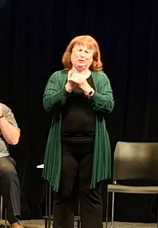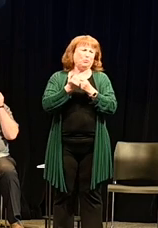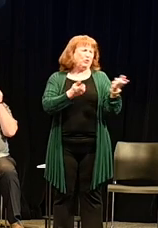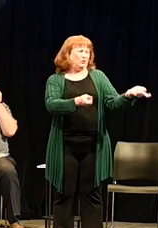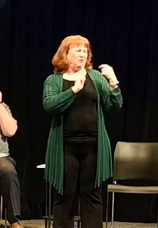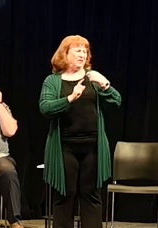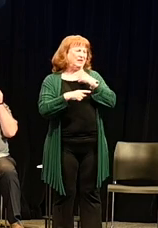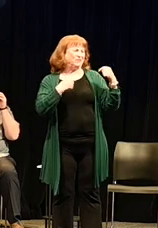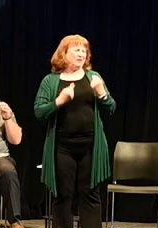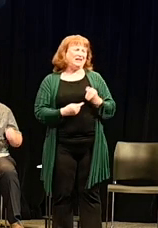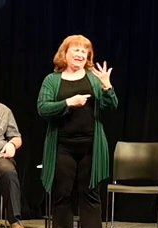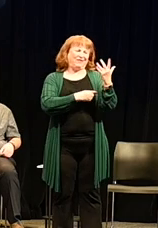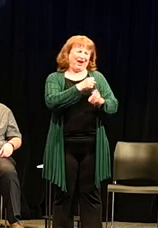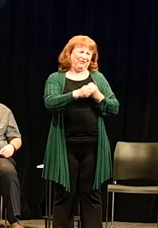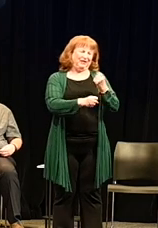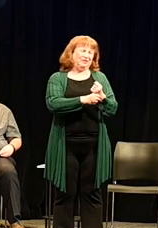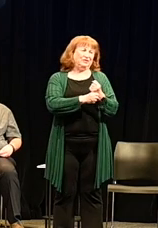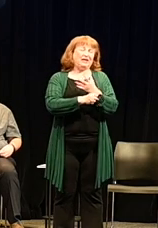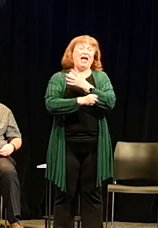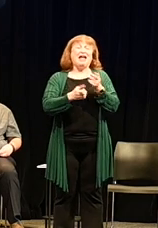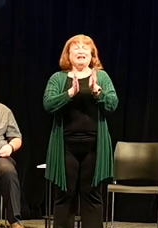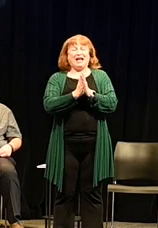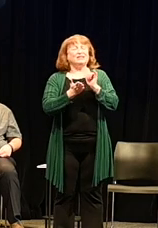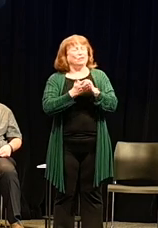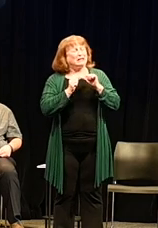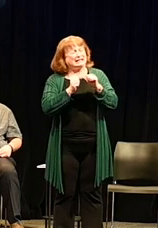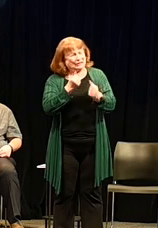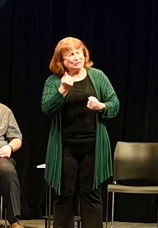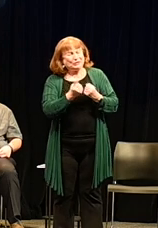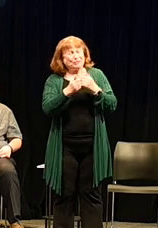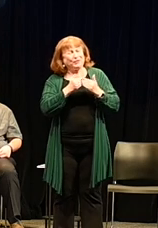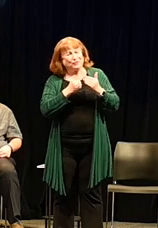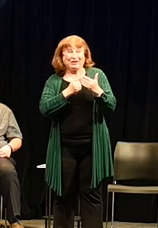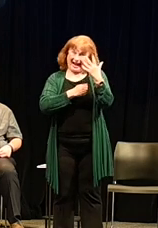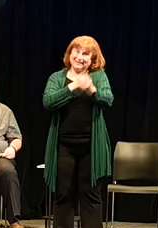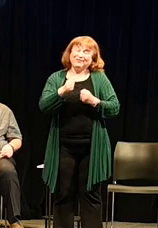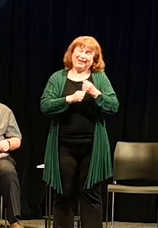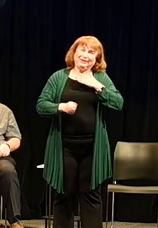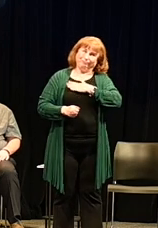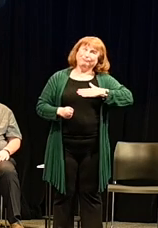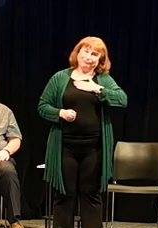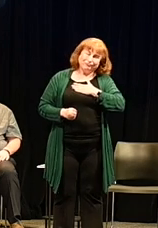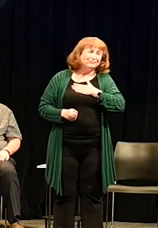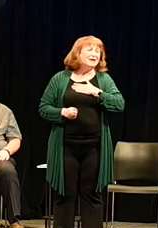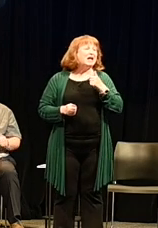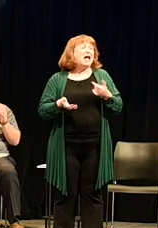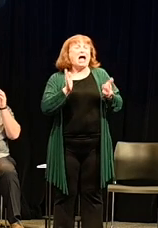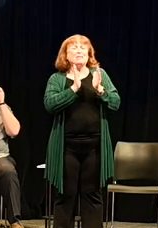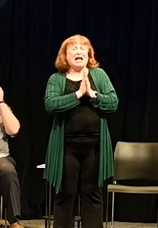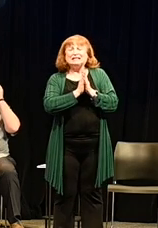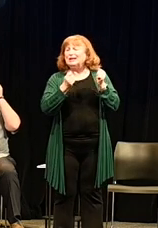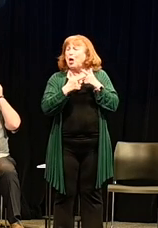given us these last 5 years, and ask for that continued support for the next 5. Just as I'm asking it